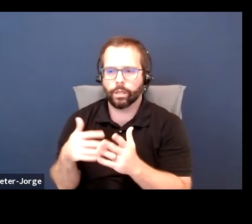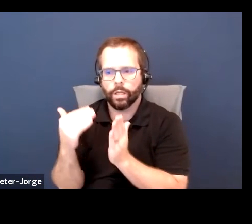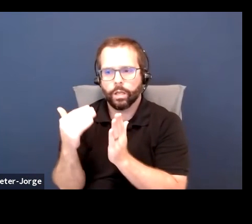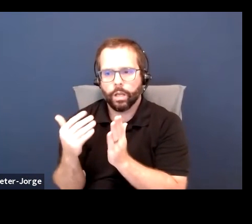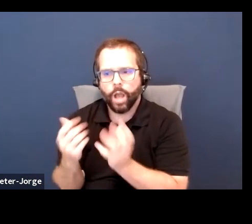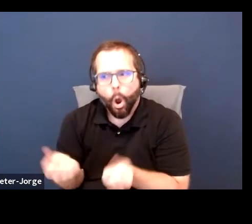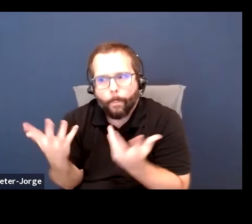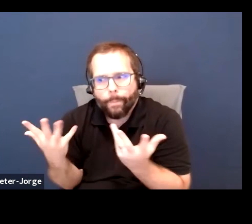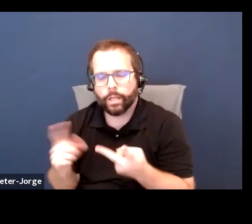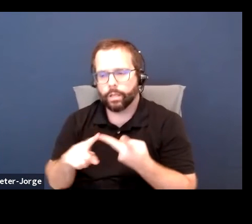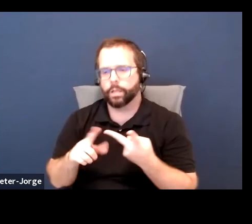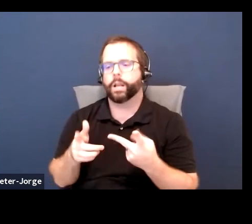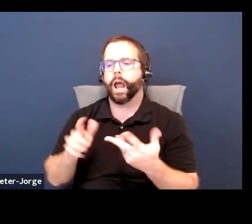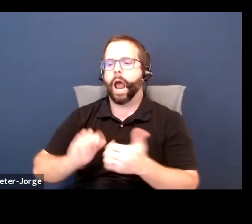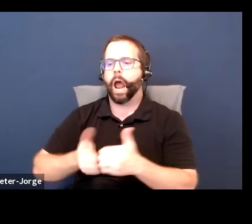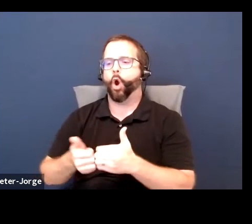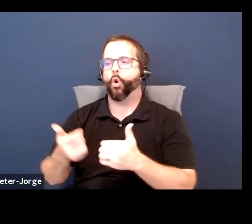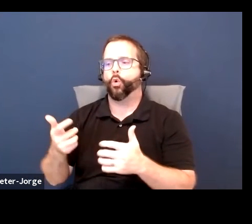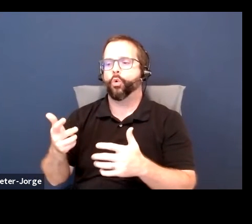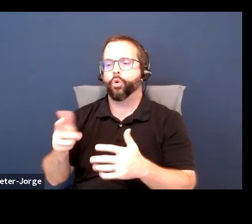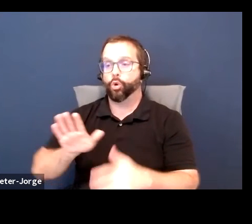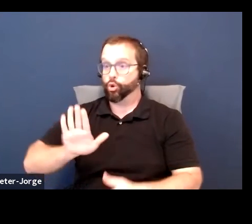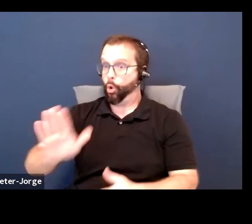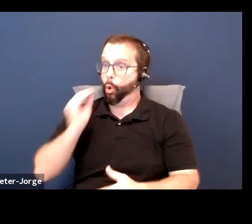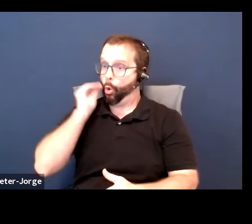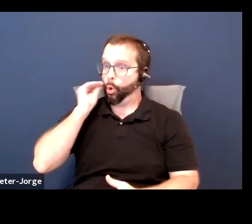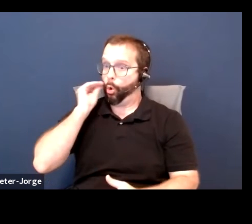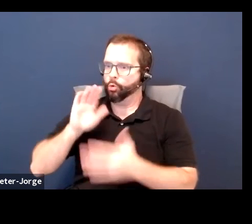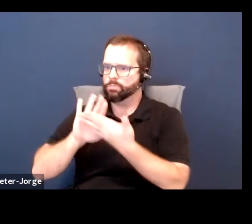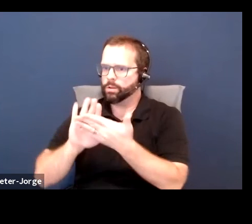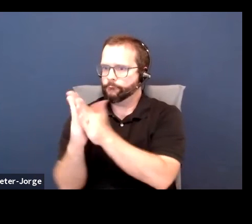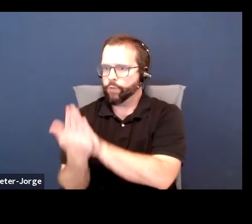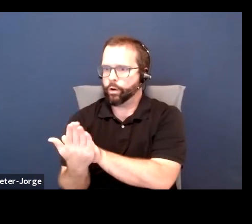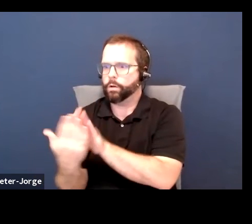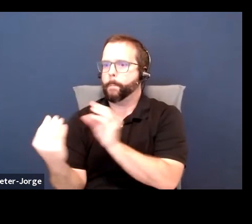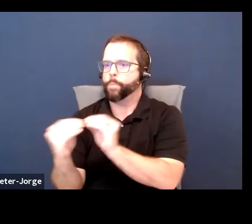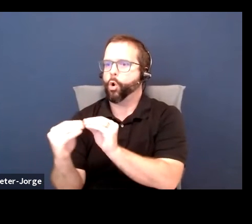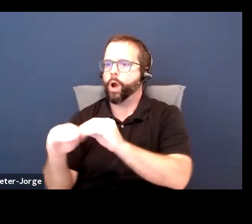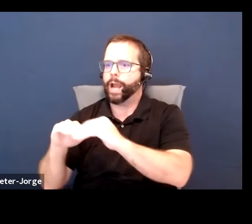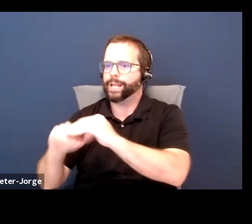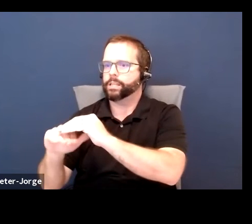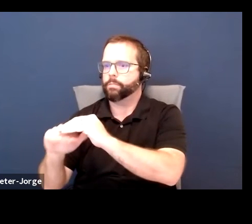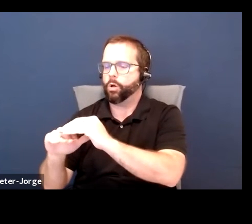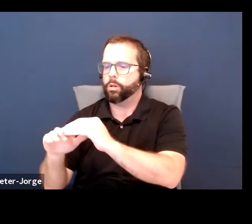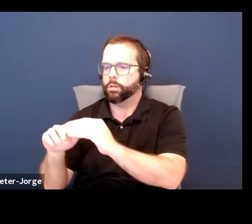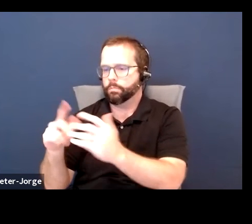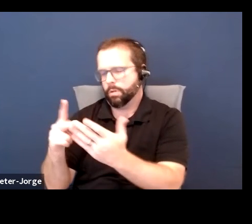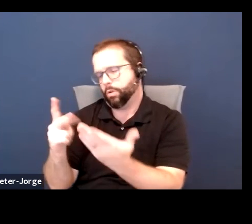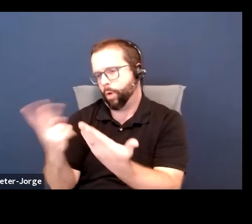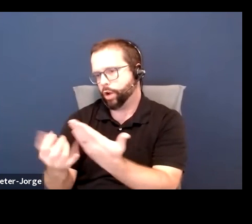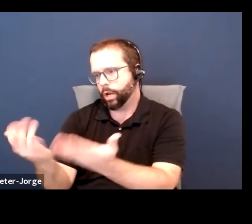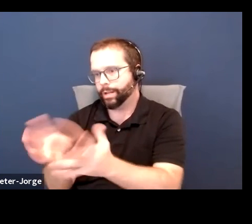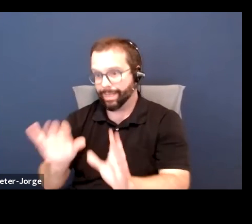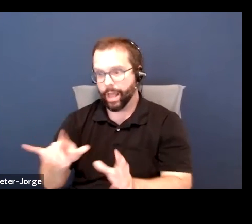place accessible. That's another project that could be utilized. So it's all there, but